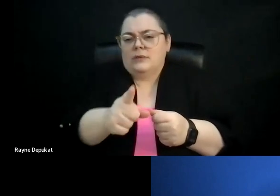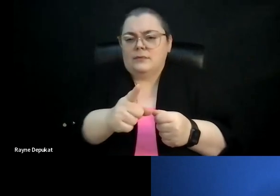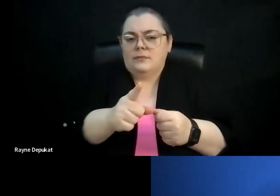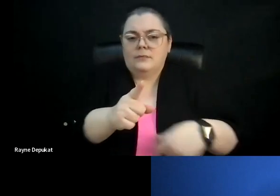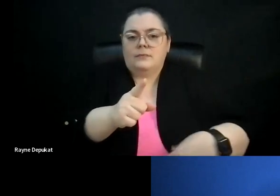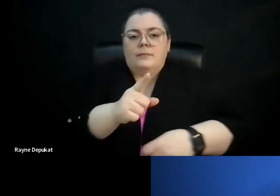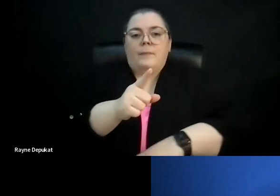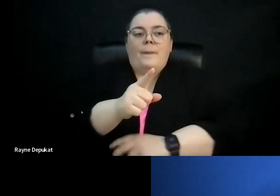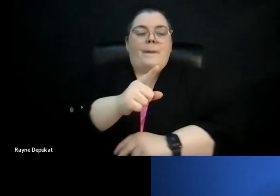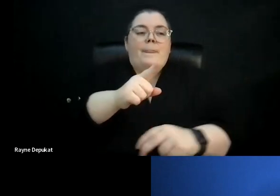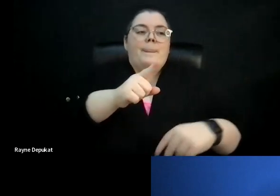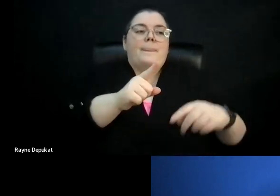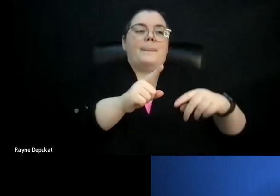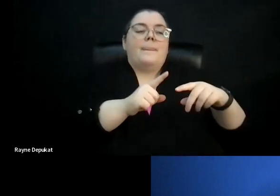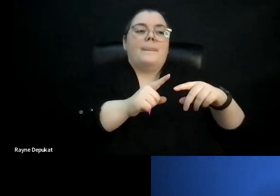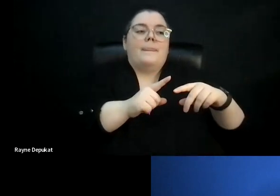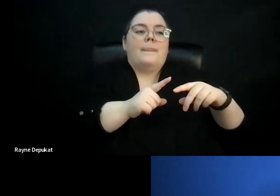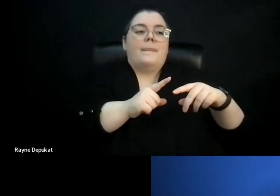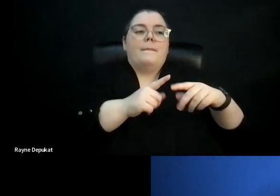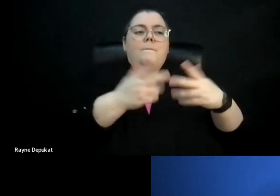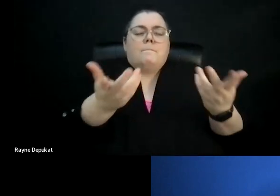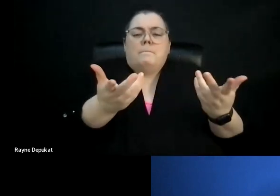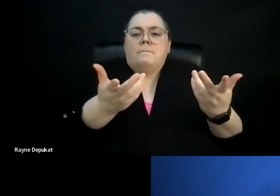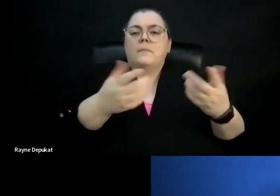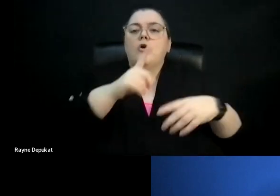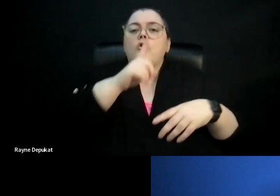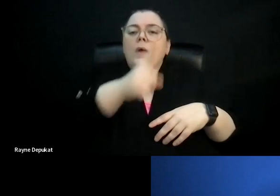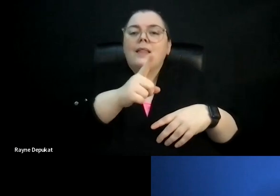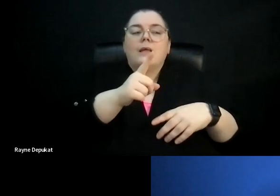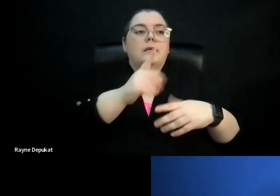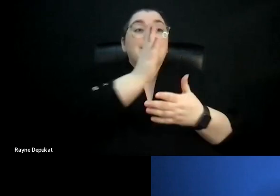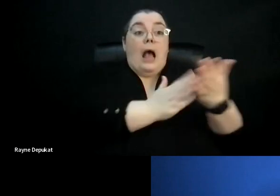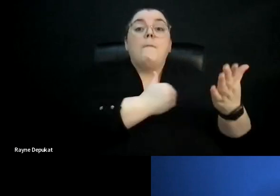Each problem identified, we did not come up with an identified solution for.